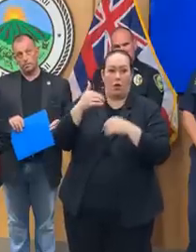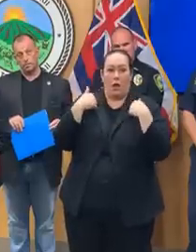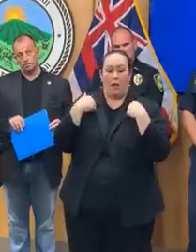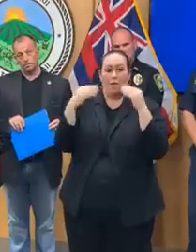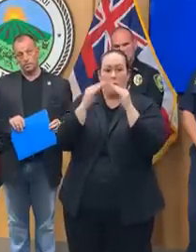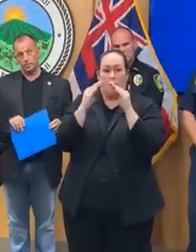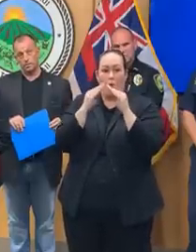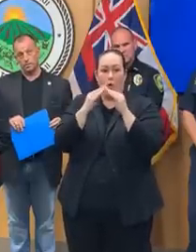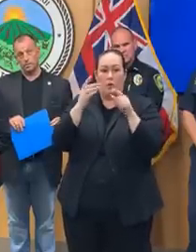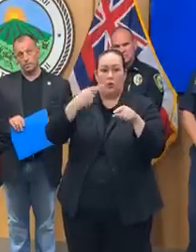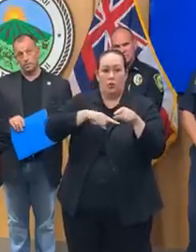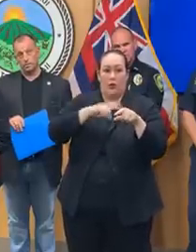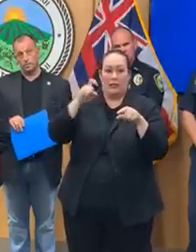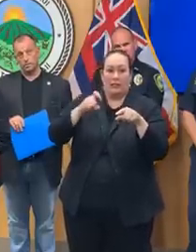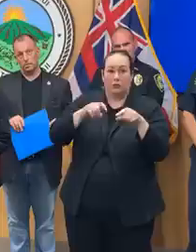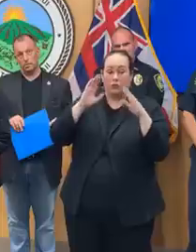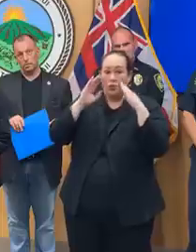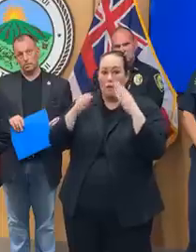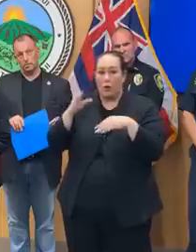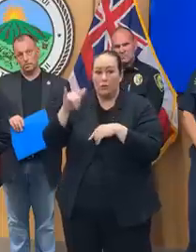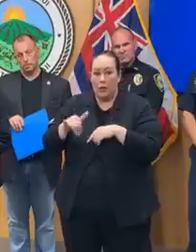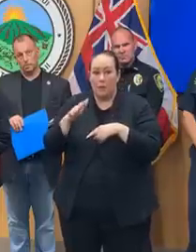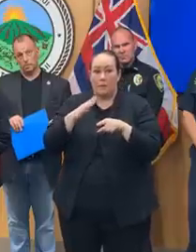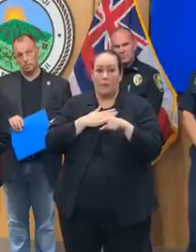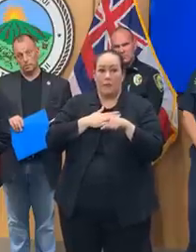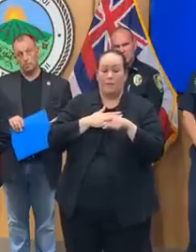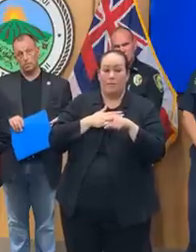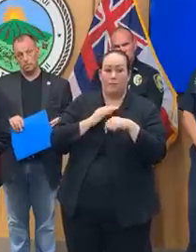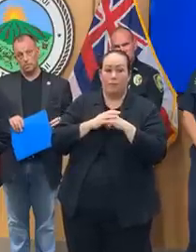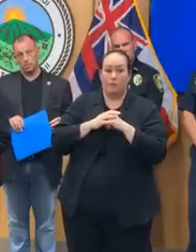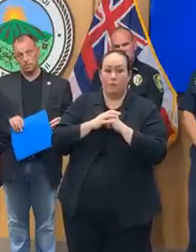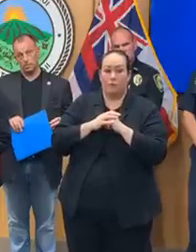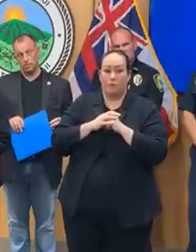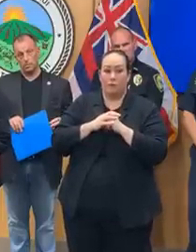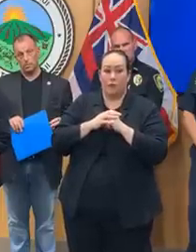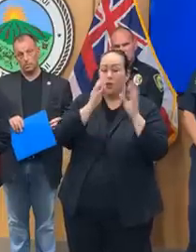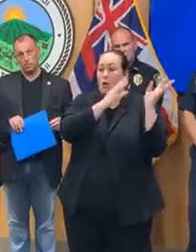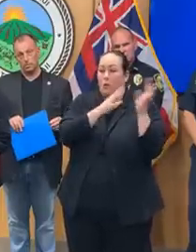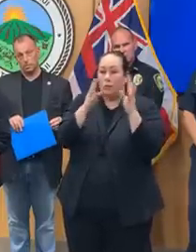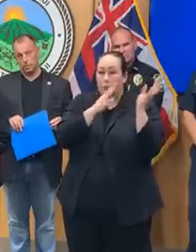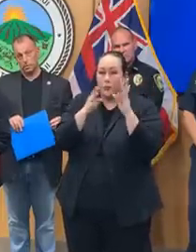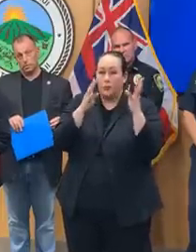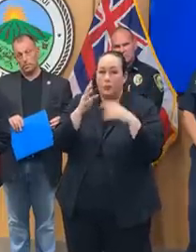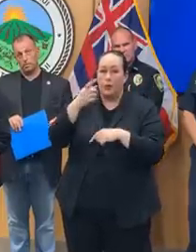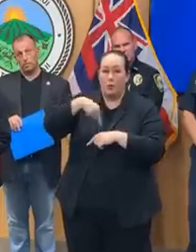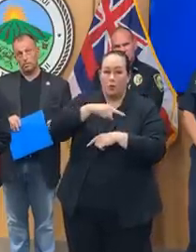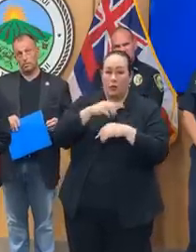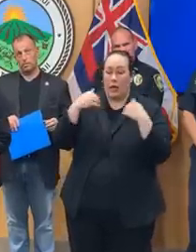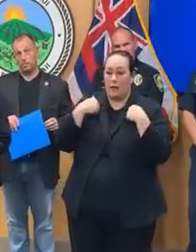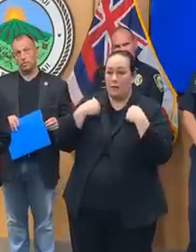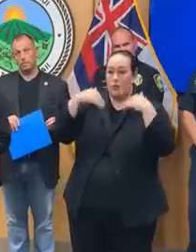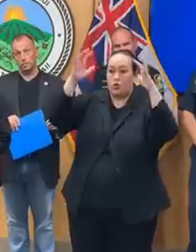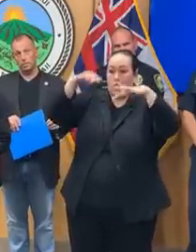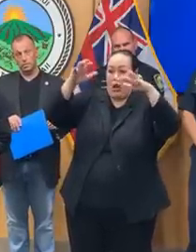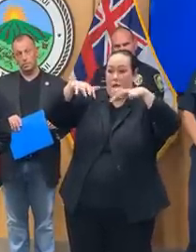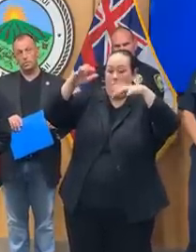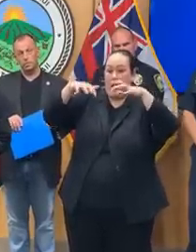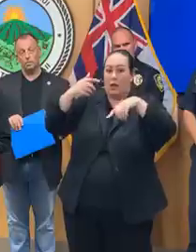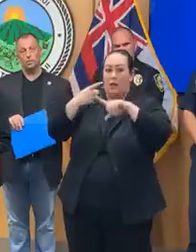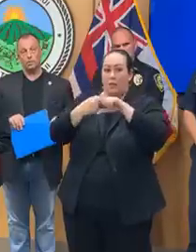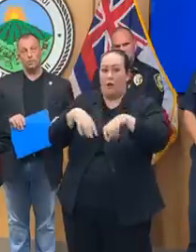So that's where we need to really focus. Speaking of the winds, we have rain coming